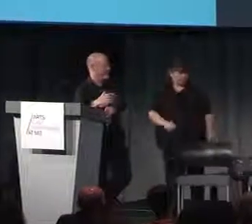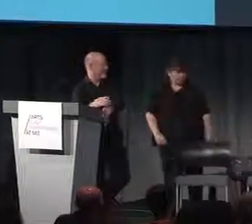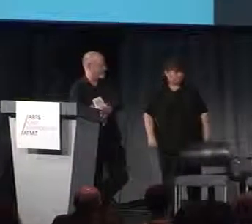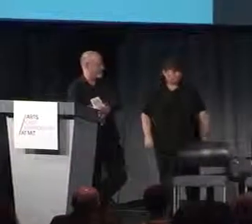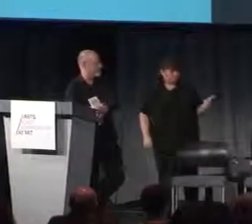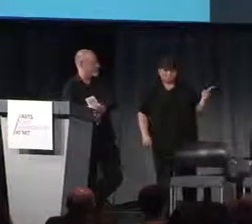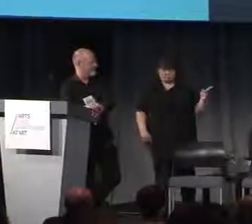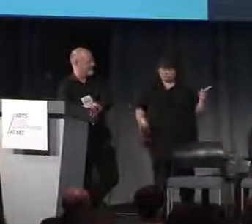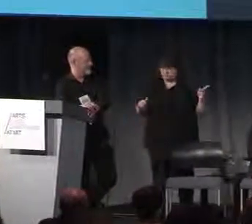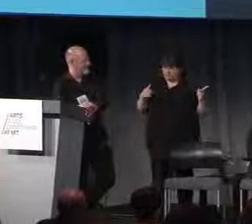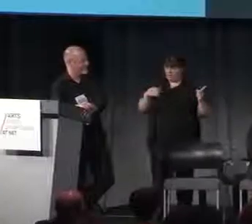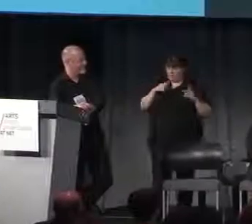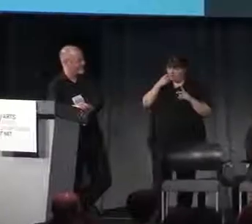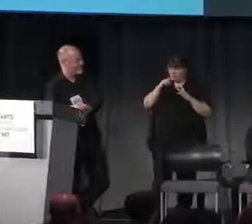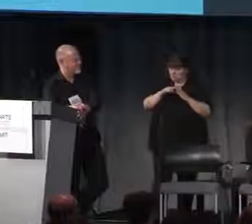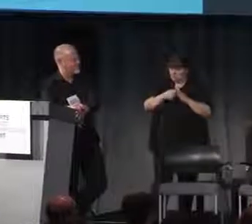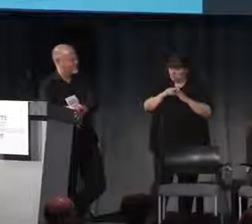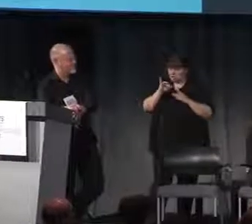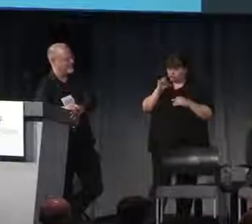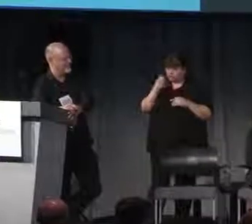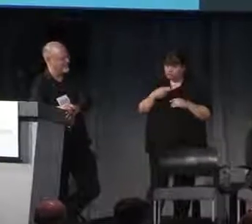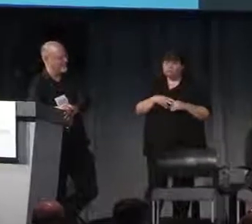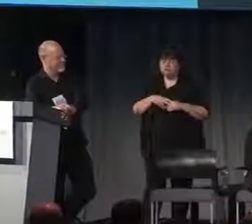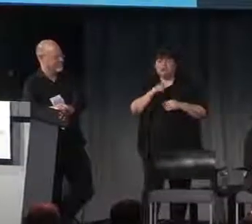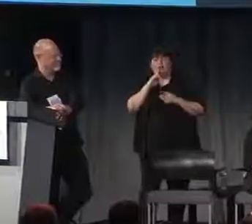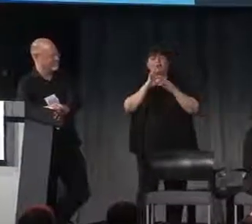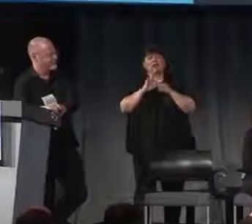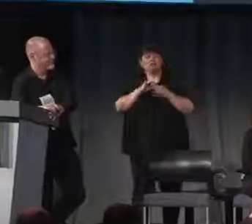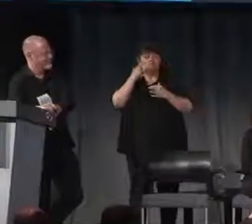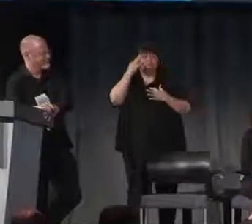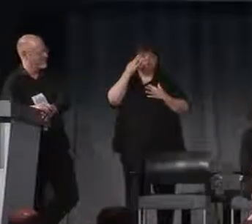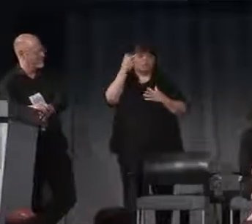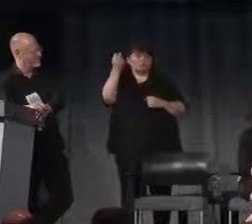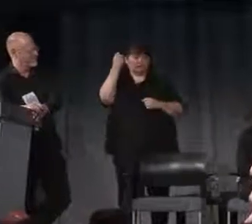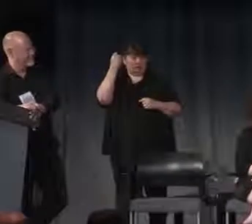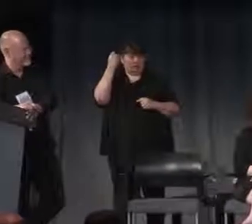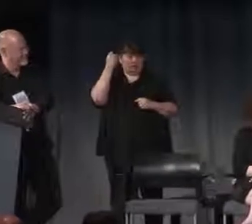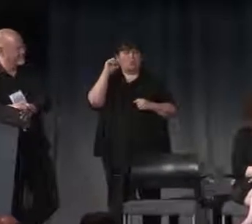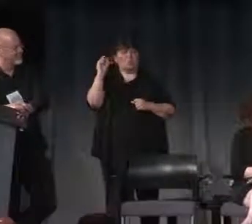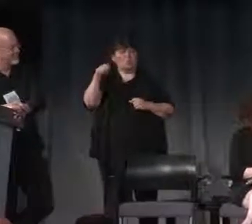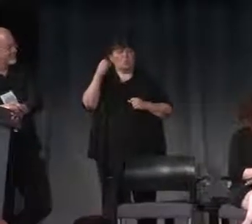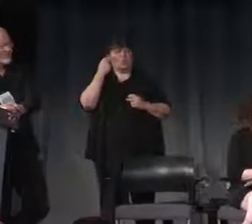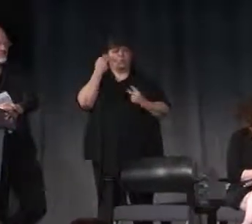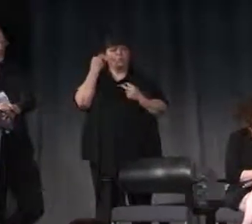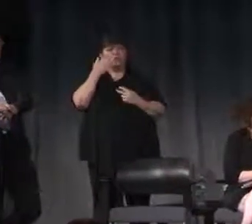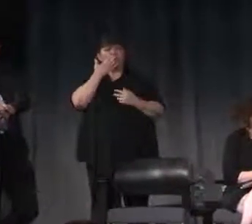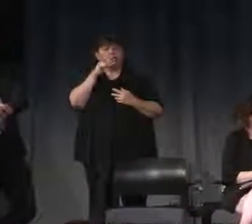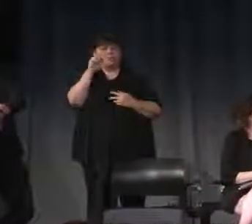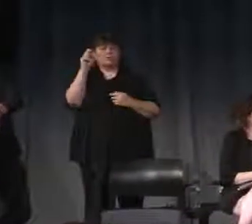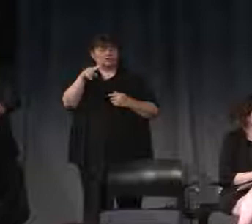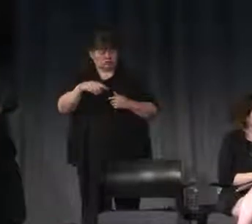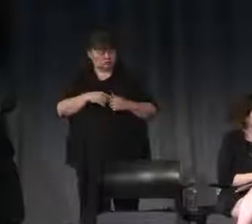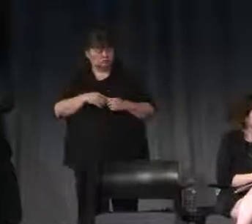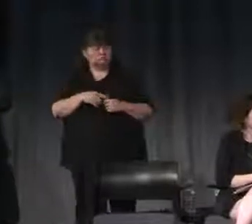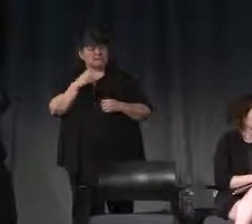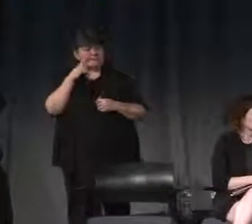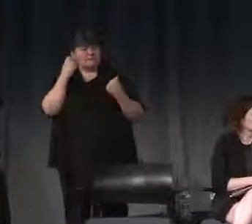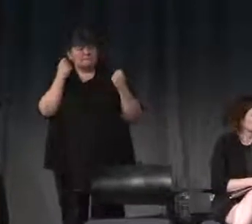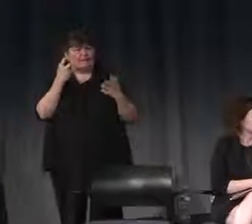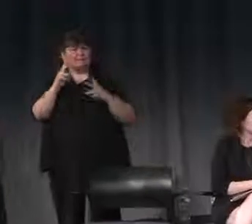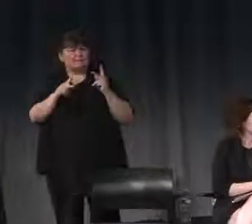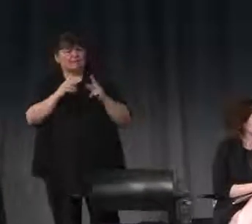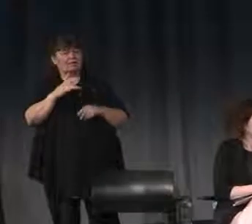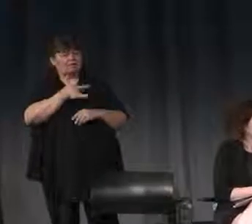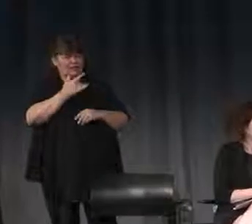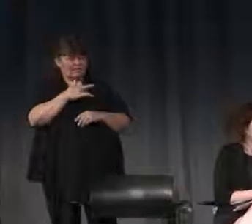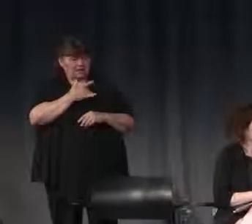Maybe I'll start with that one. So with regard to the memory question, that's a great question. I mean, and I think a lot of people have this sense in